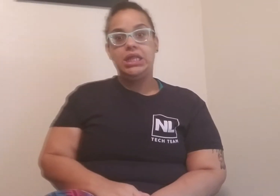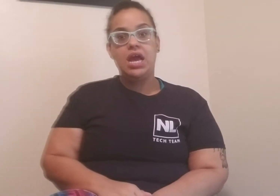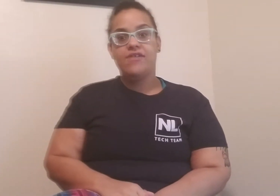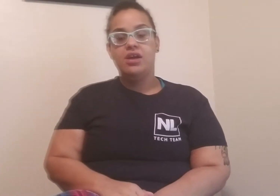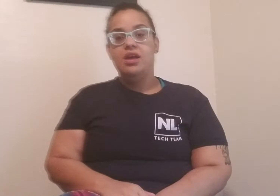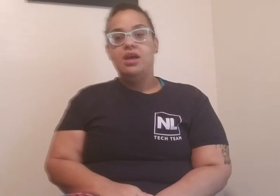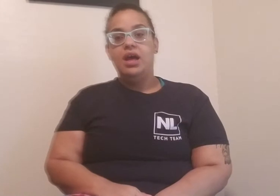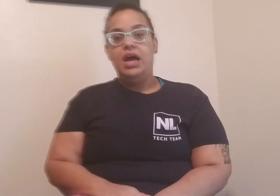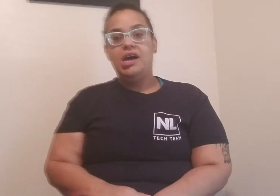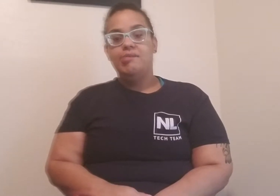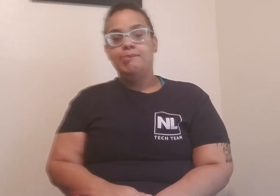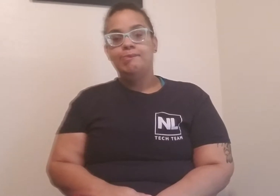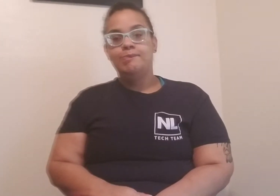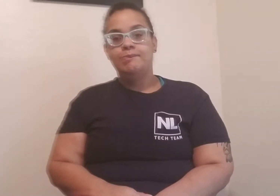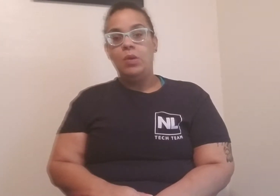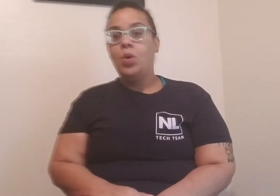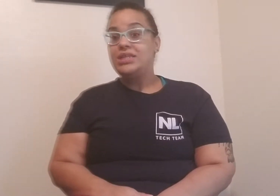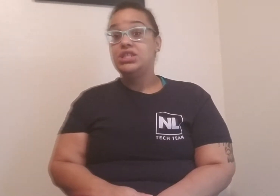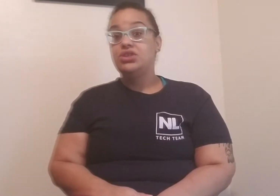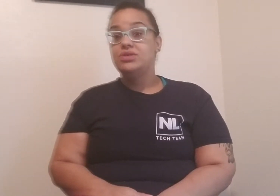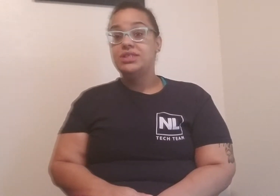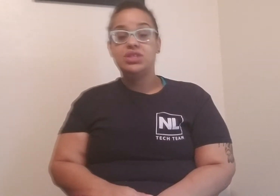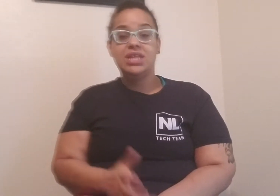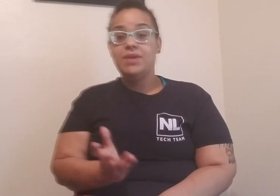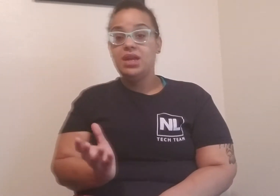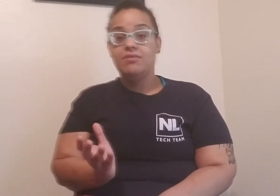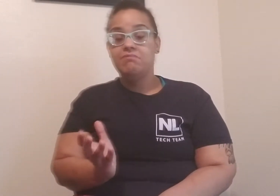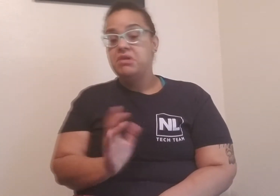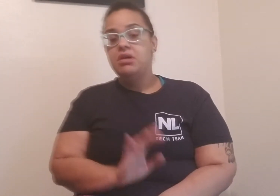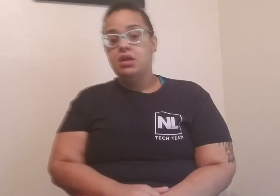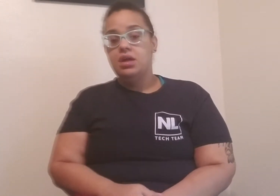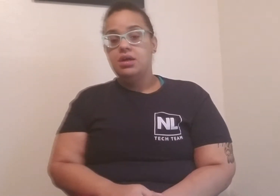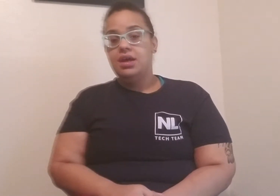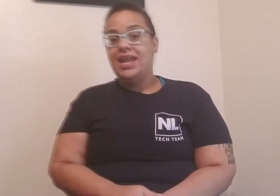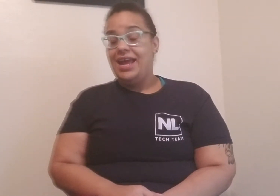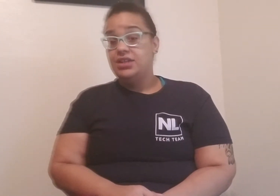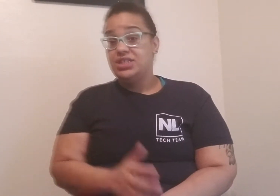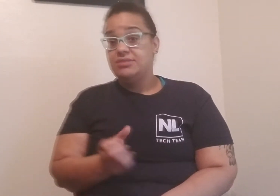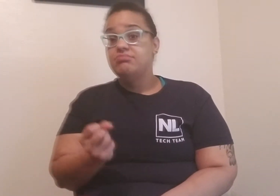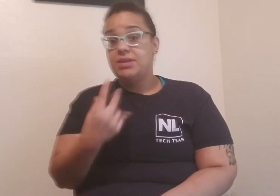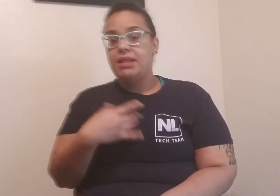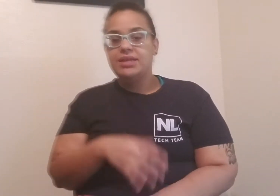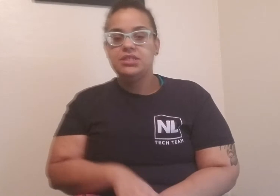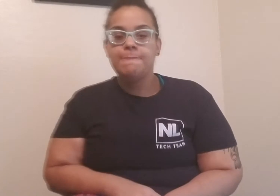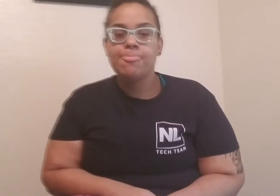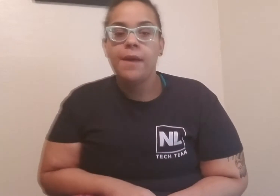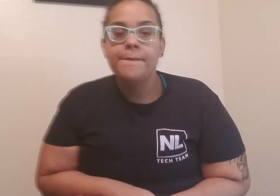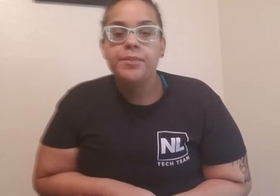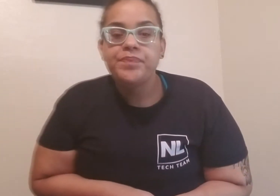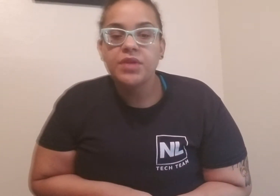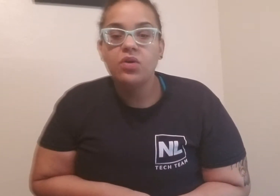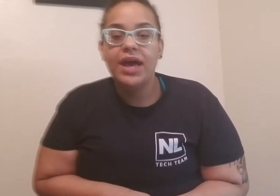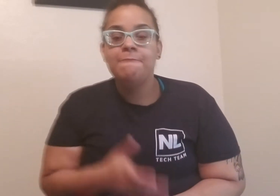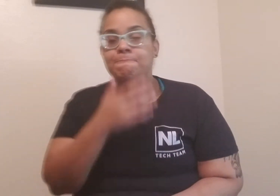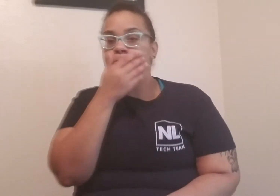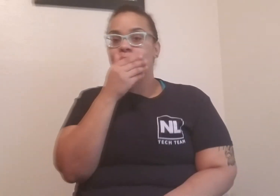of what to do. So just let me know. Just send me a list. Okay.